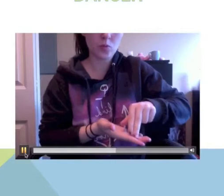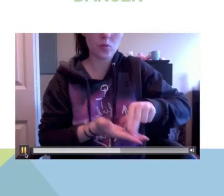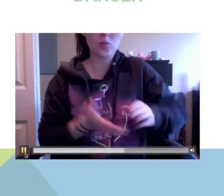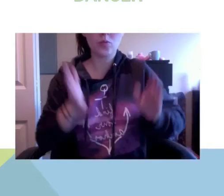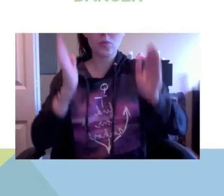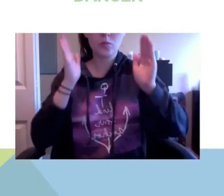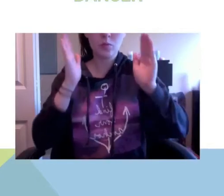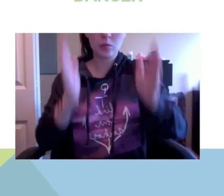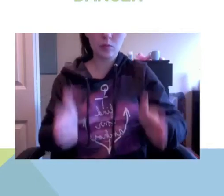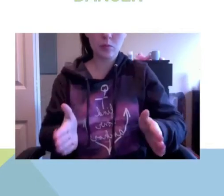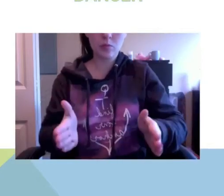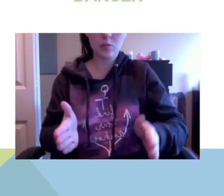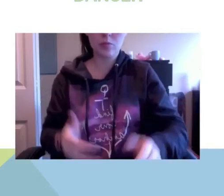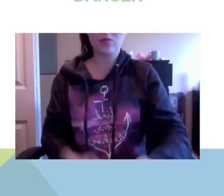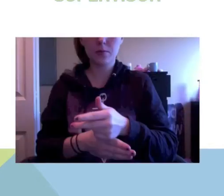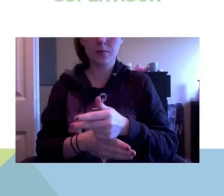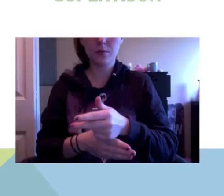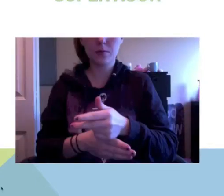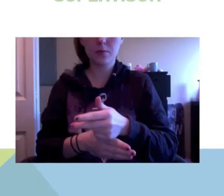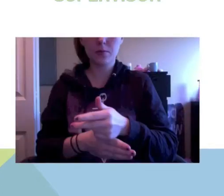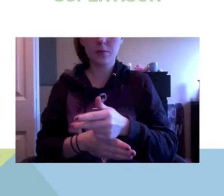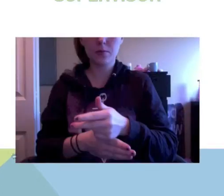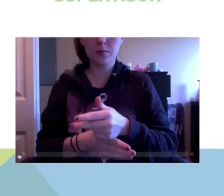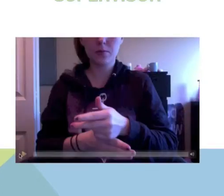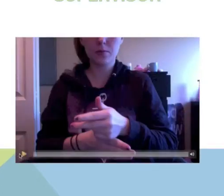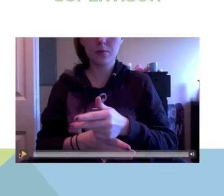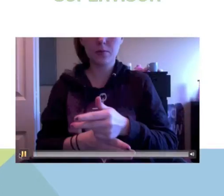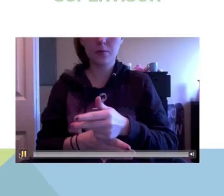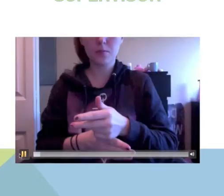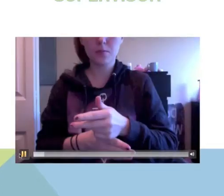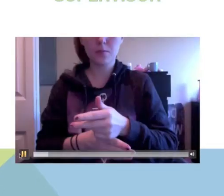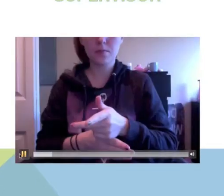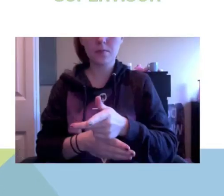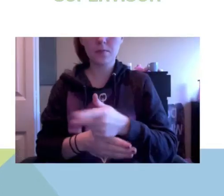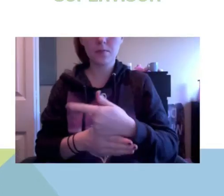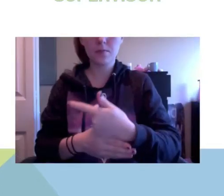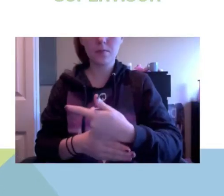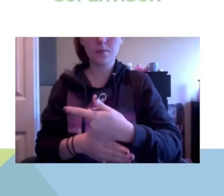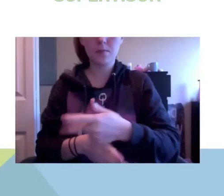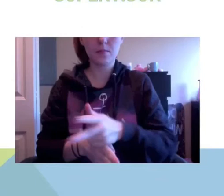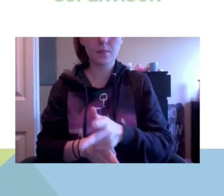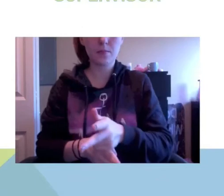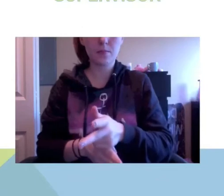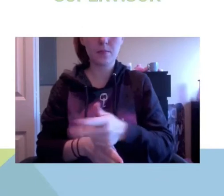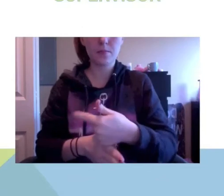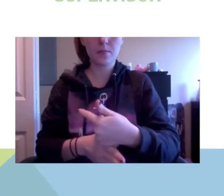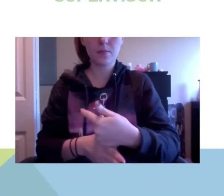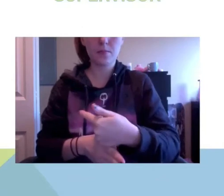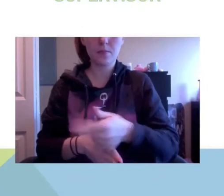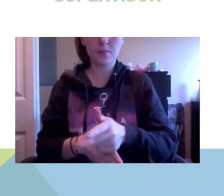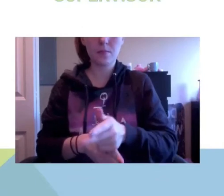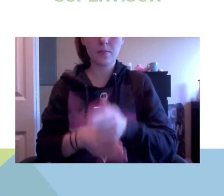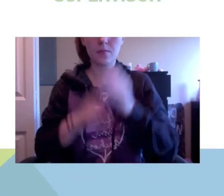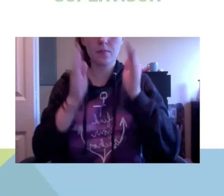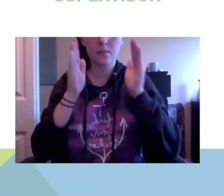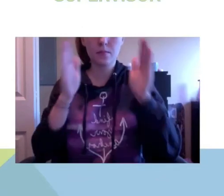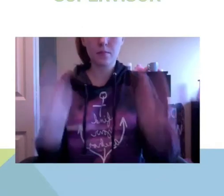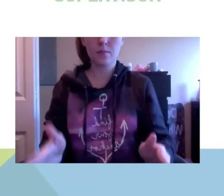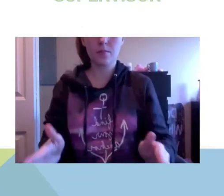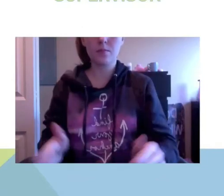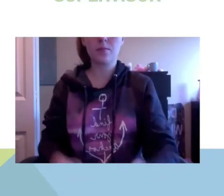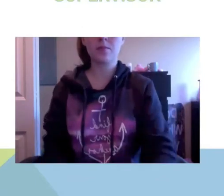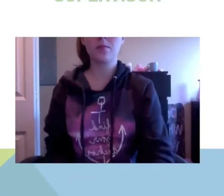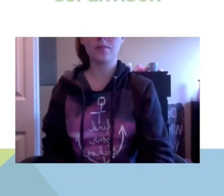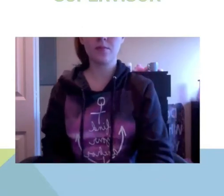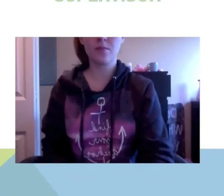sign has a similar role. Supervisor and dancer all have the same agent sign attached to the end of the root verb, forming a noun that